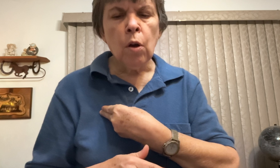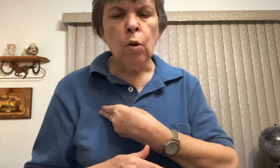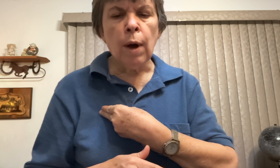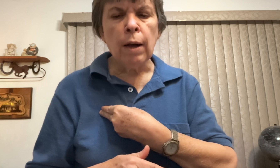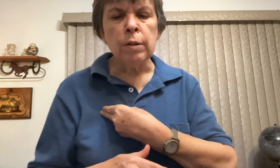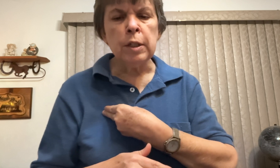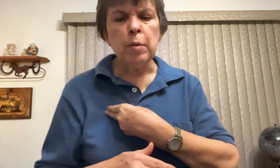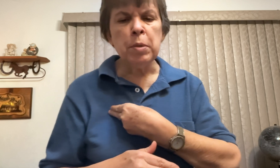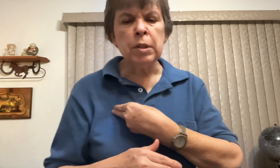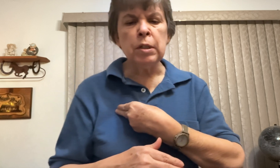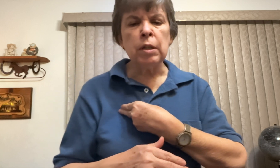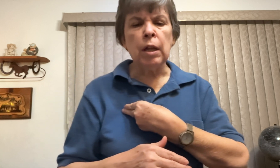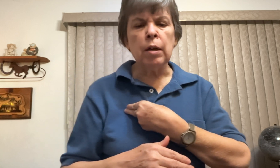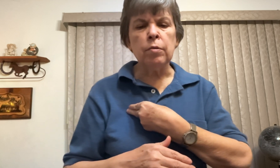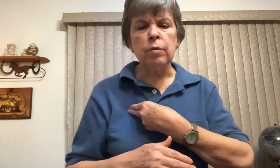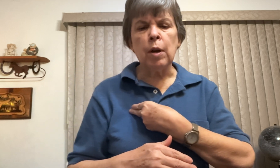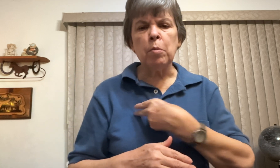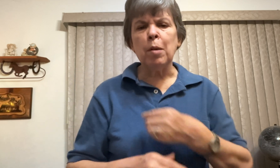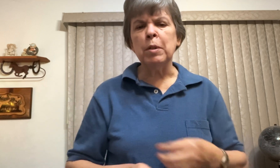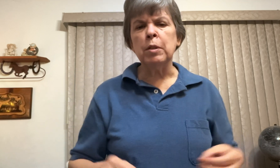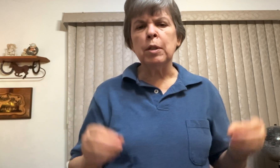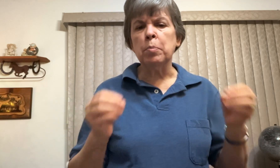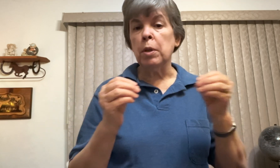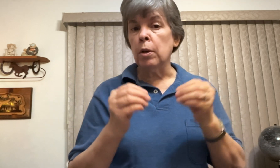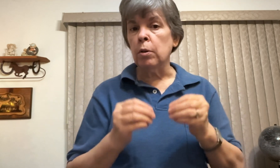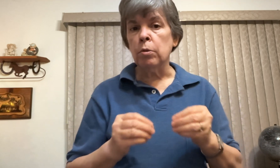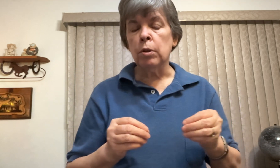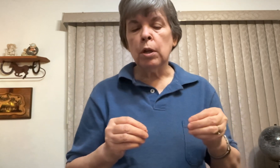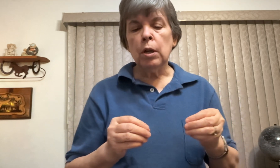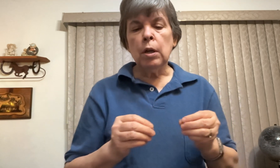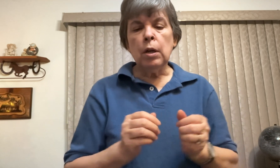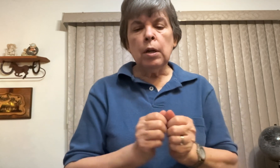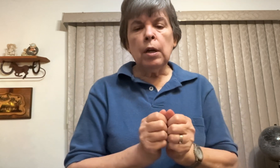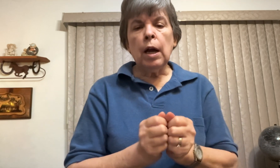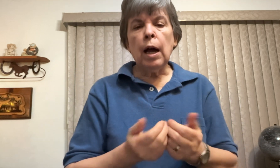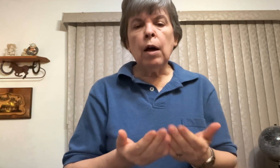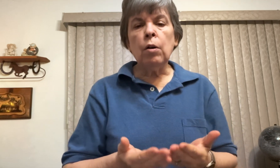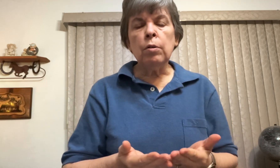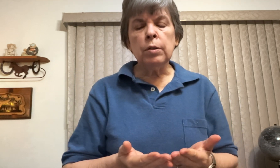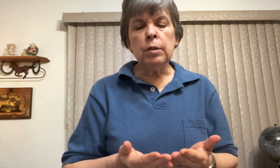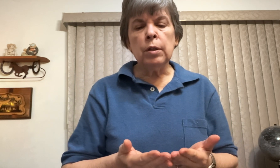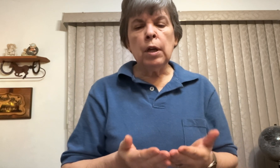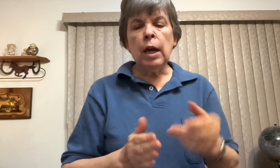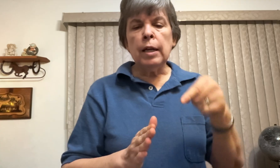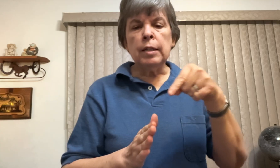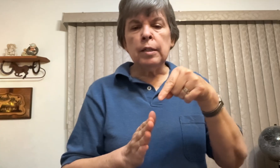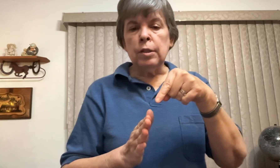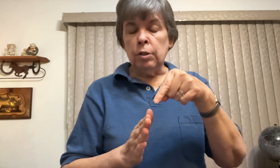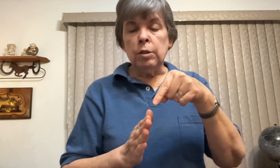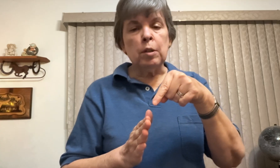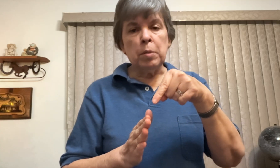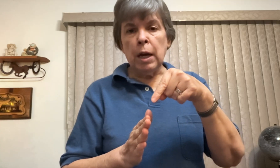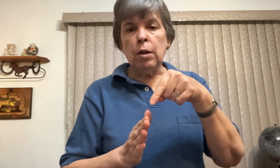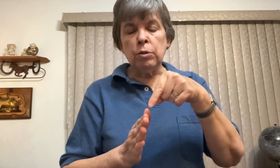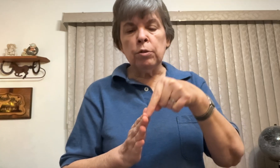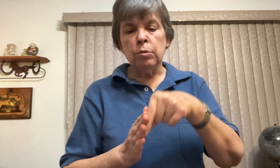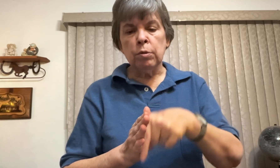Oh, how deep is his love. I'll probably skip the O. How, you can skip the how too.